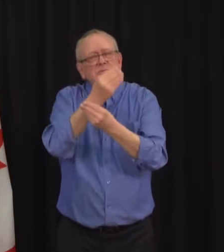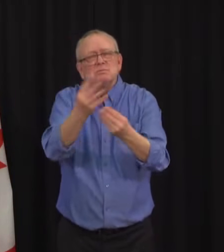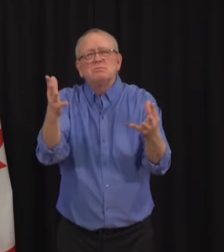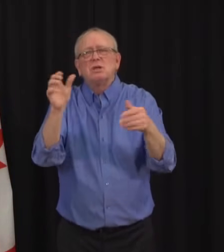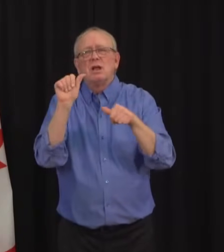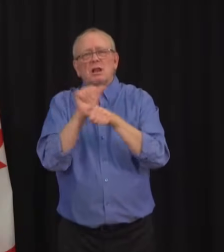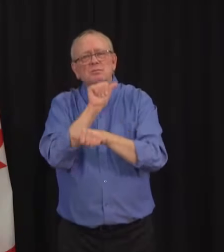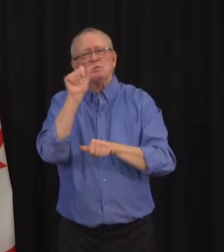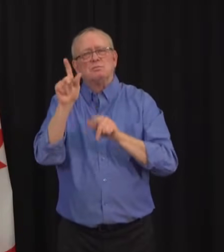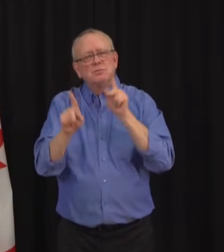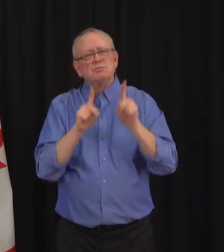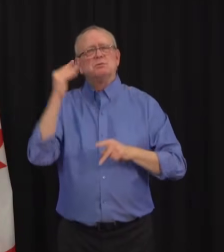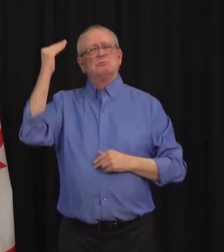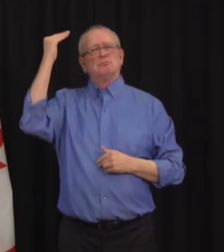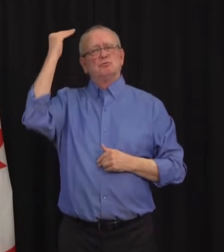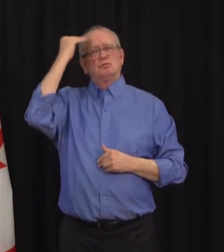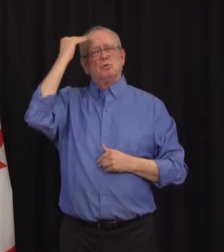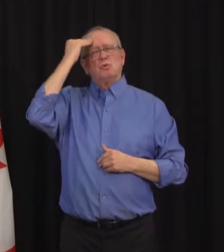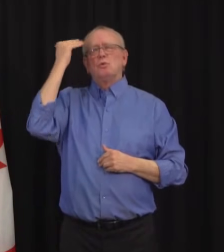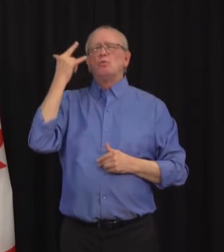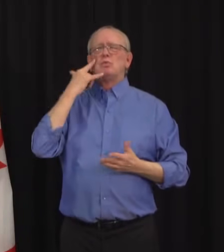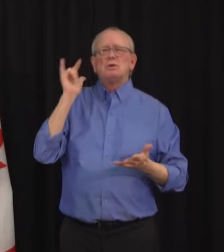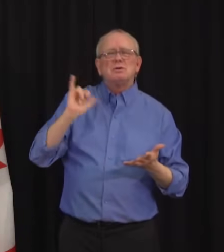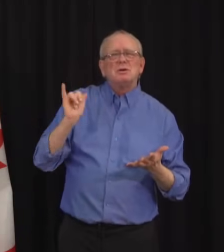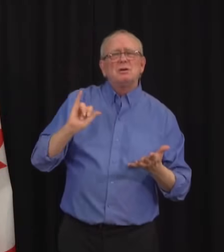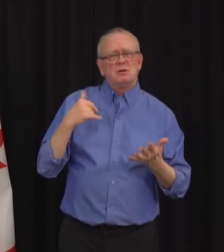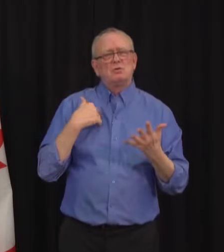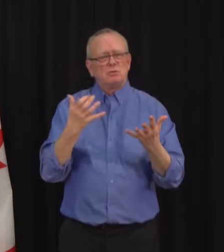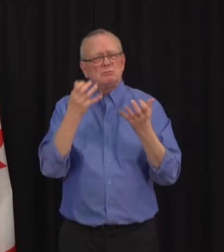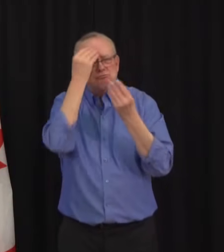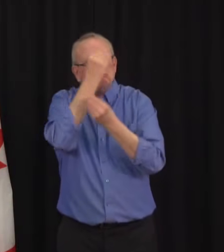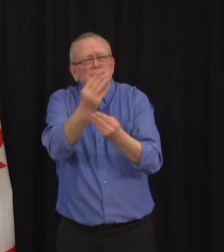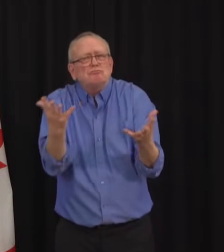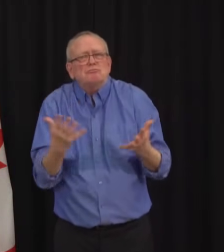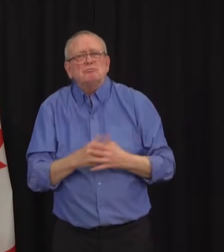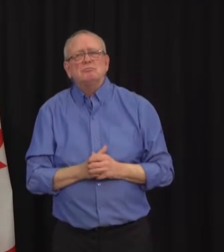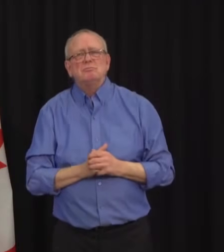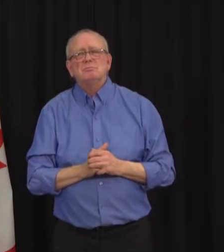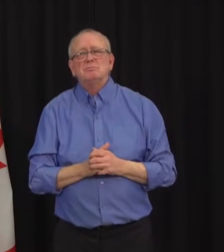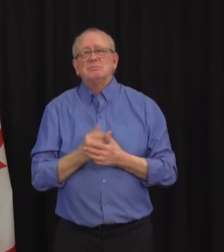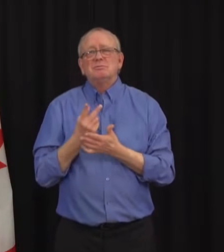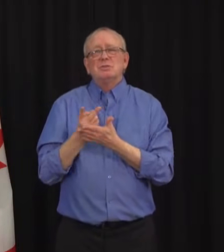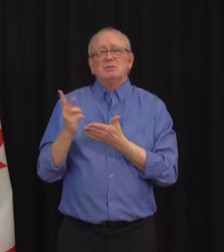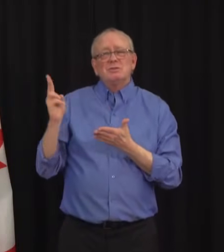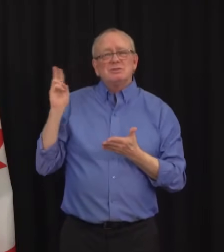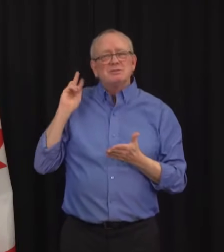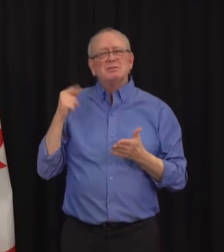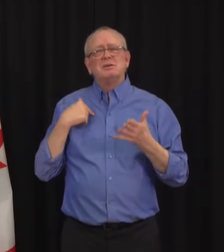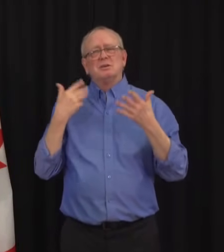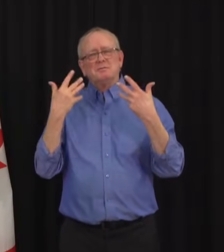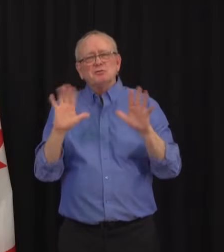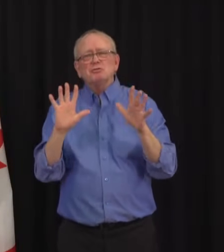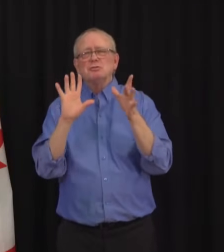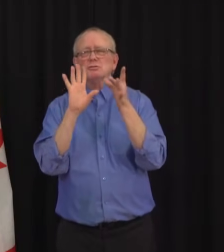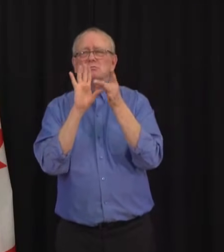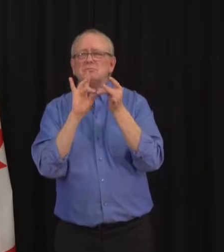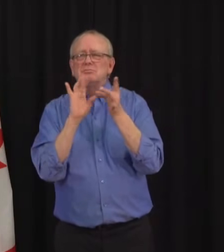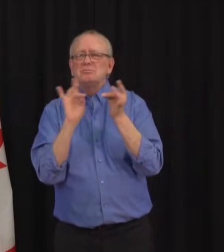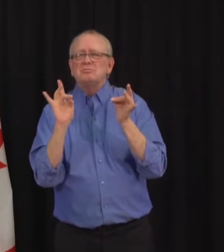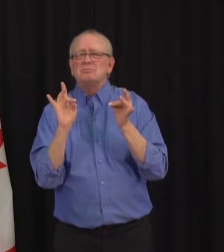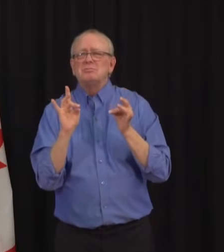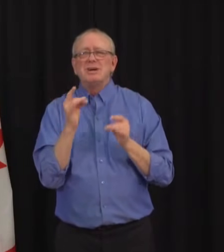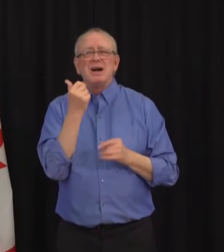to be clear, as I said in remarks a couple of weeks ago, that the presence of any chronic condition is not a